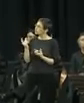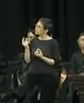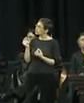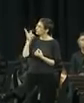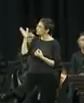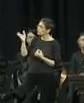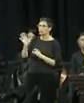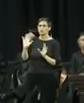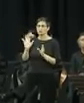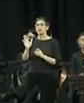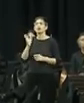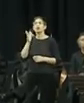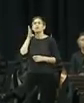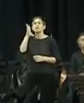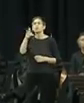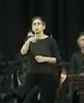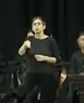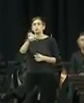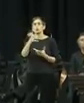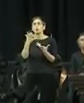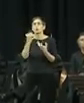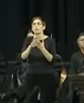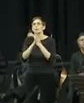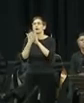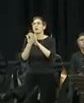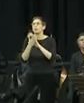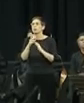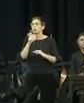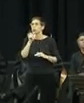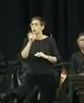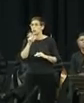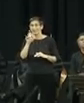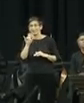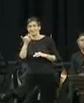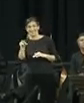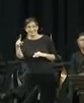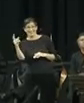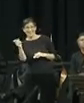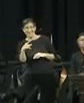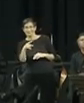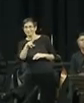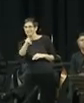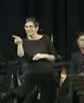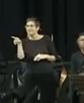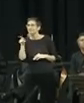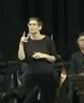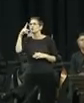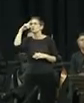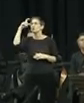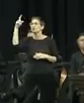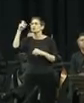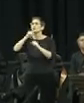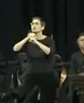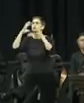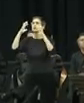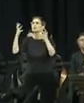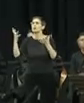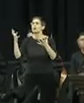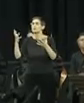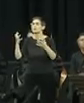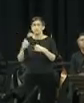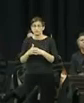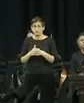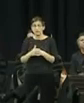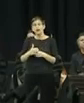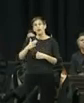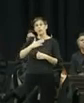do you want to be? As Lily asked, what is your dreams? In my 4-year trip around the